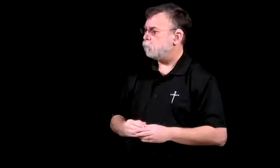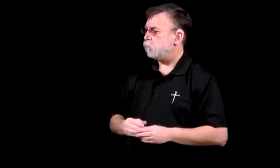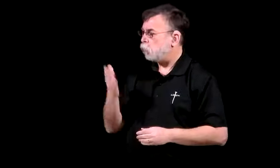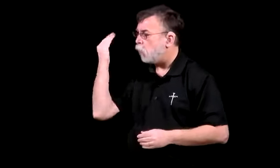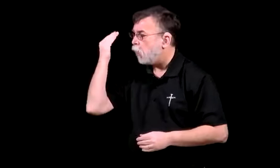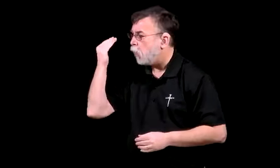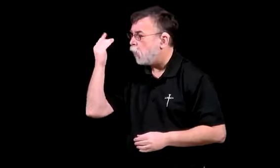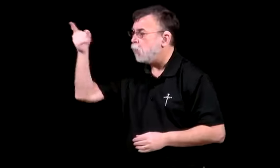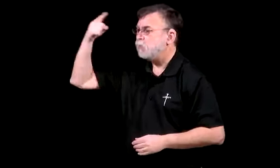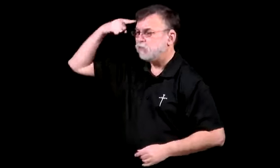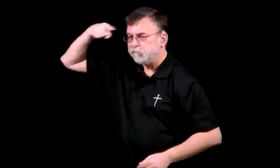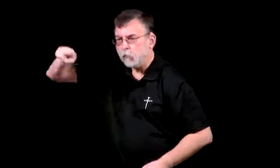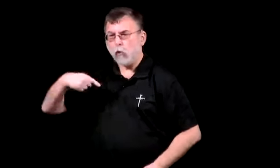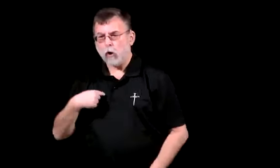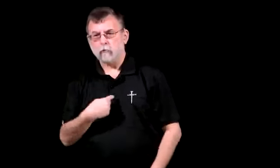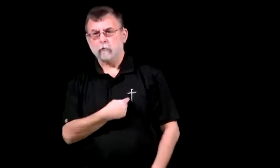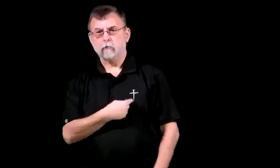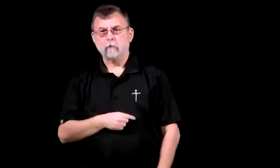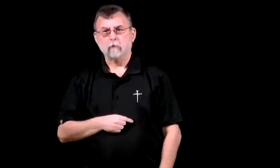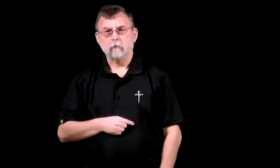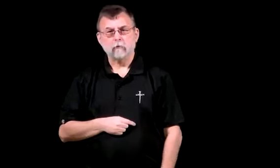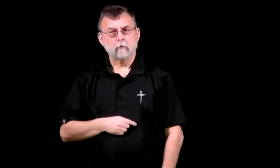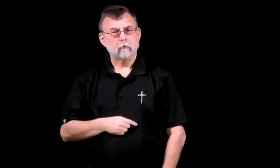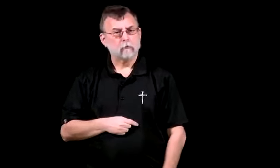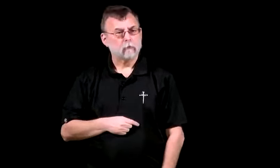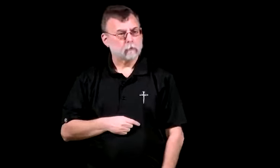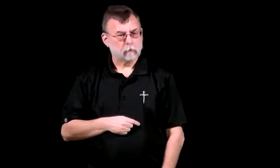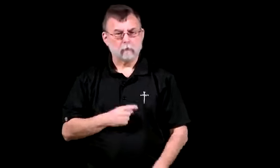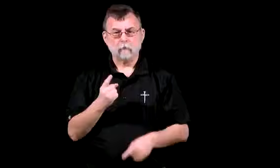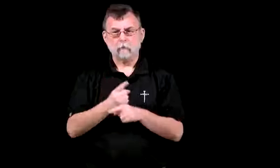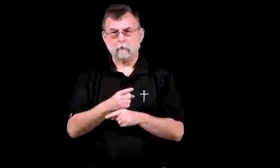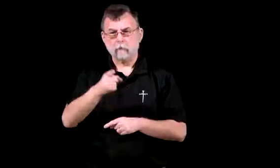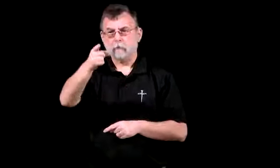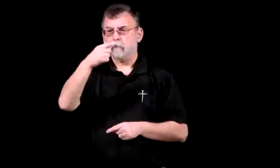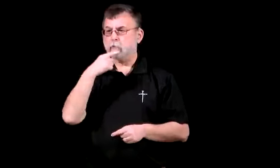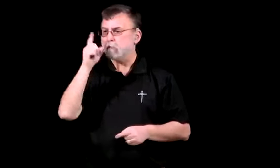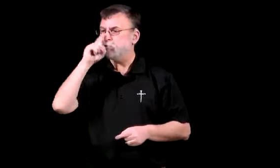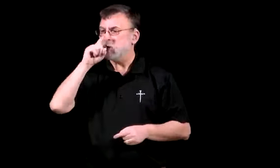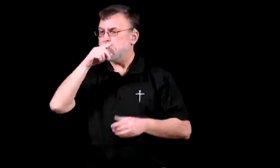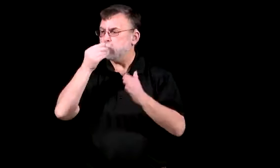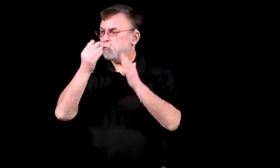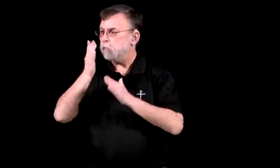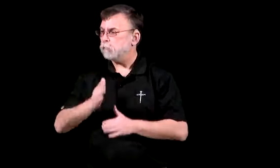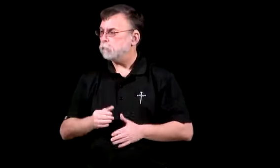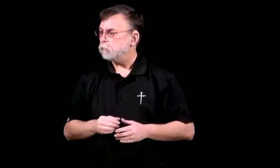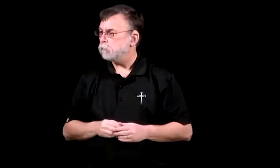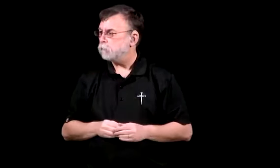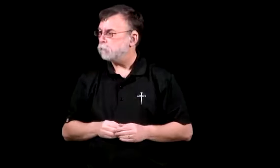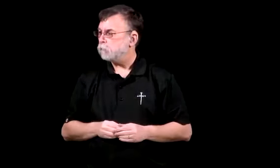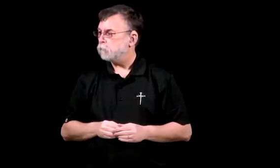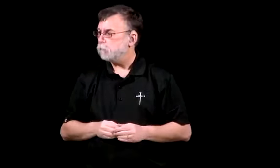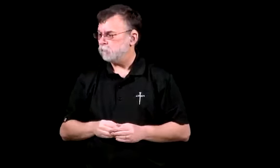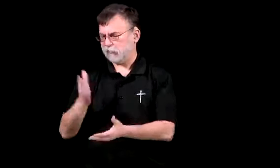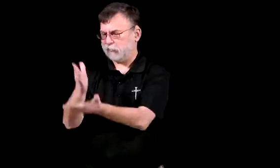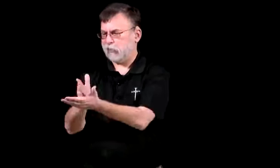He killed all the prophets that were against God, and he did that for us. These were false prophets that